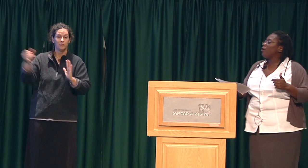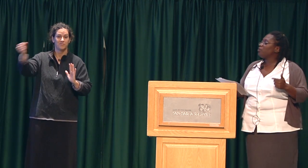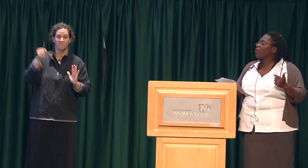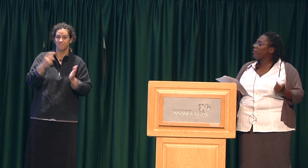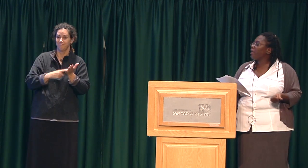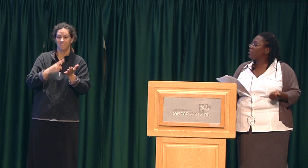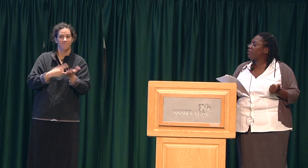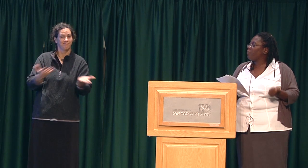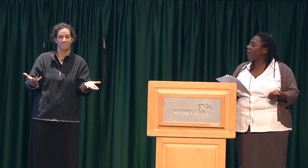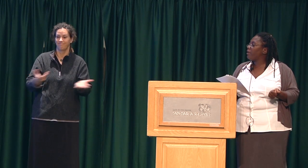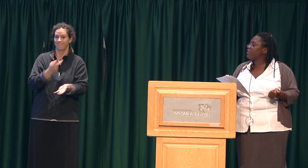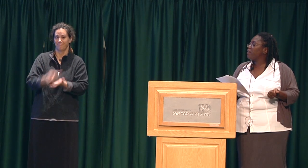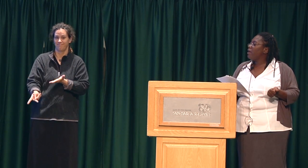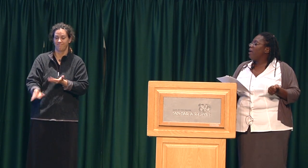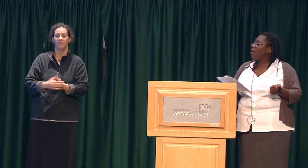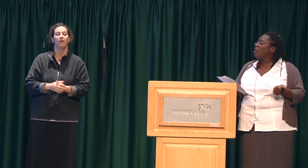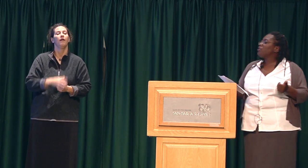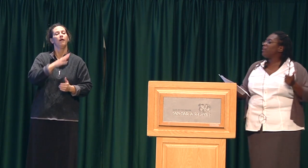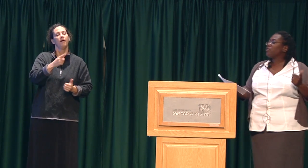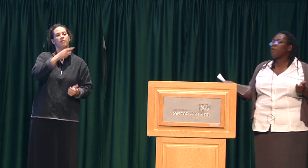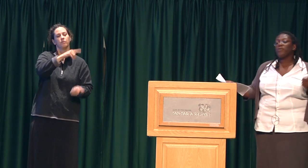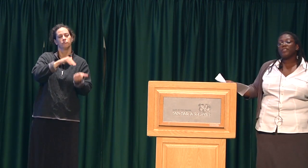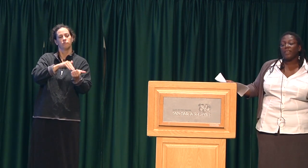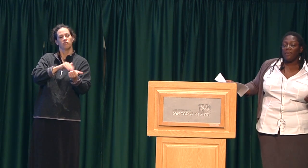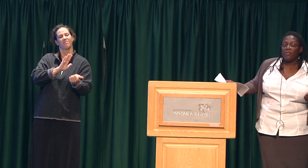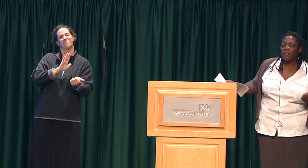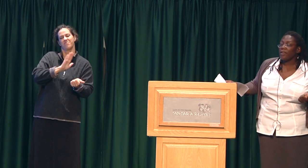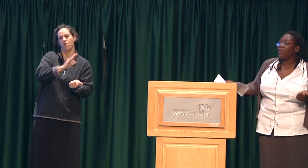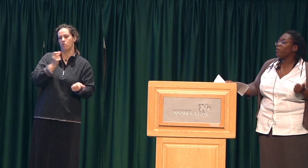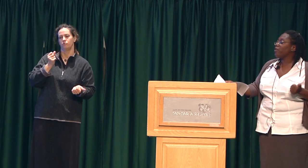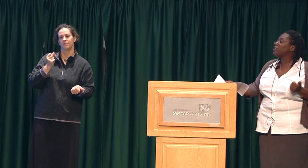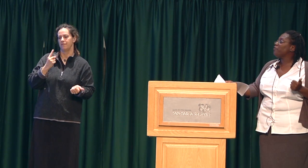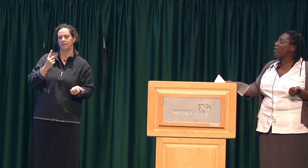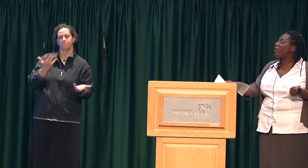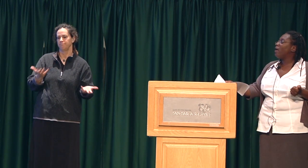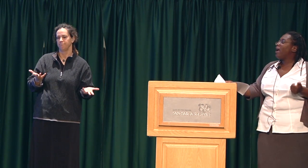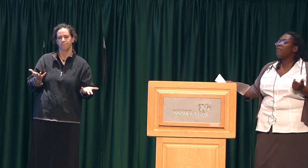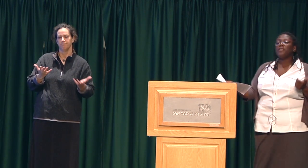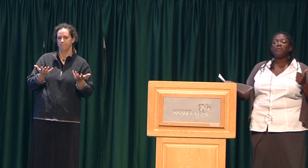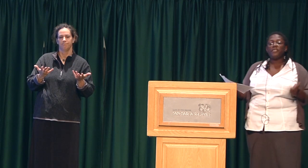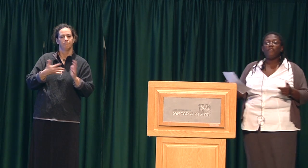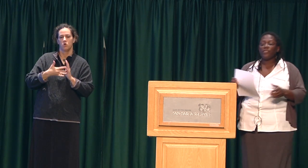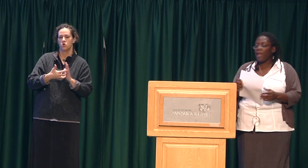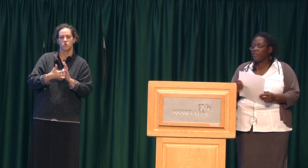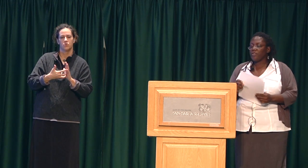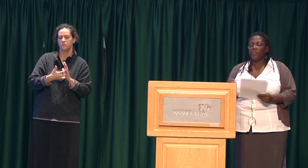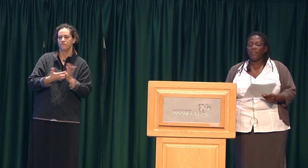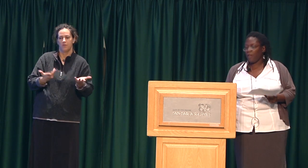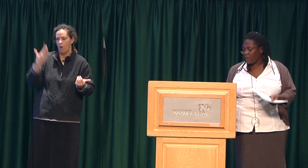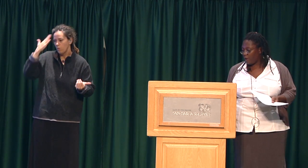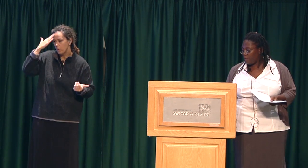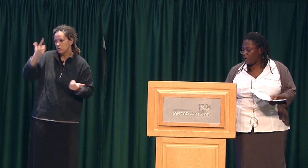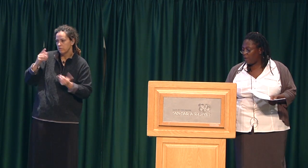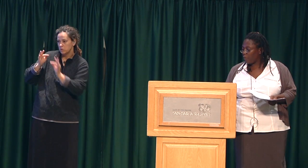of intercultural communication and awareness, and also the interpreter's skill and awareness of role have been specific challenges